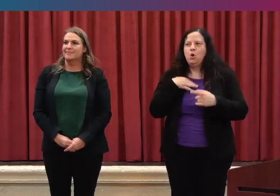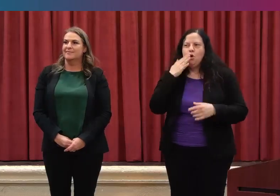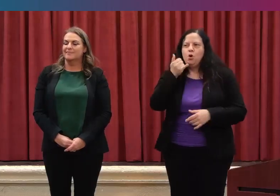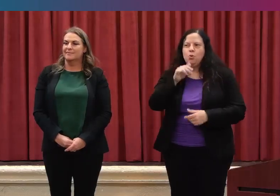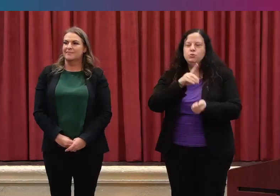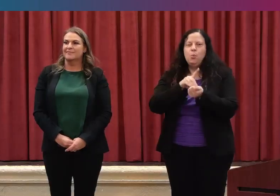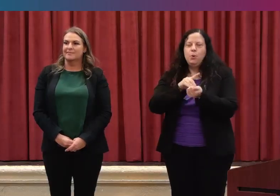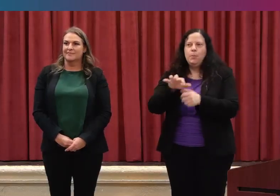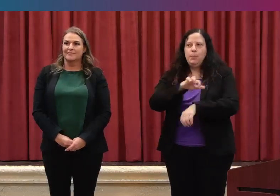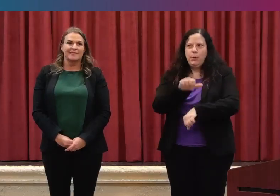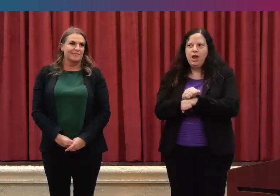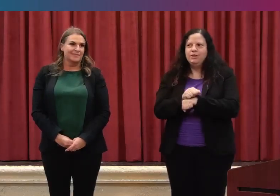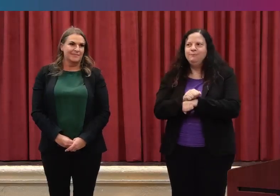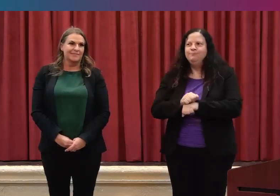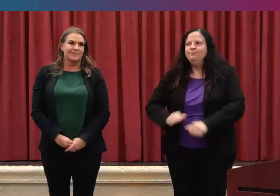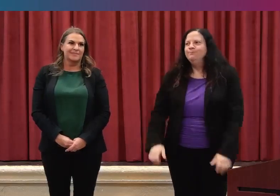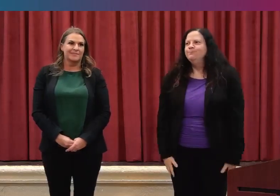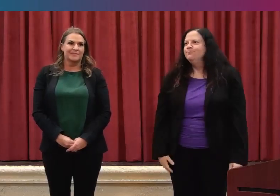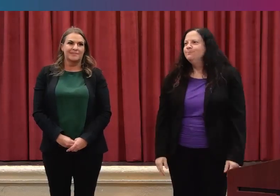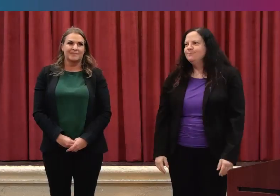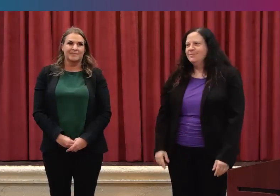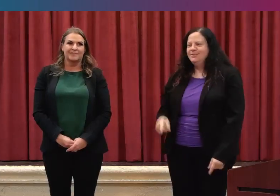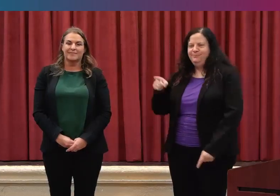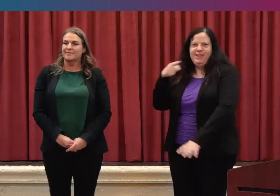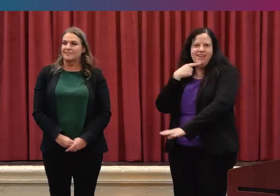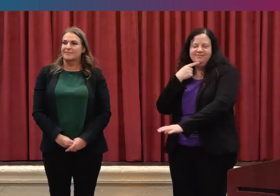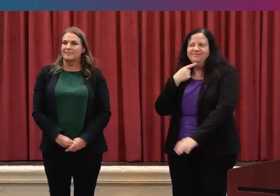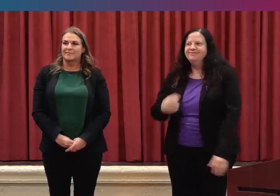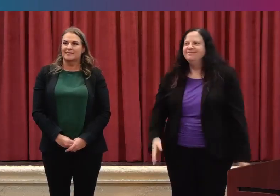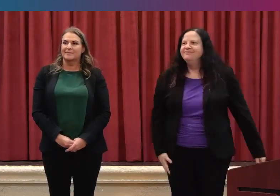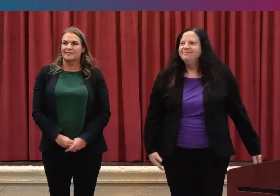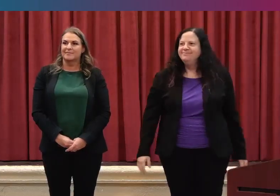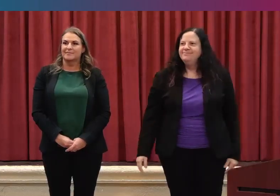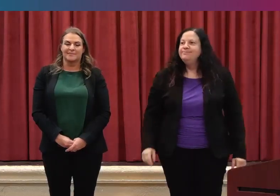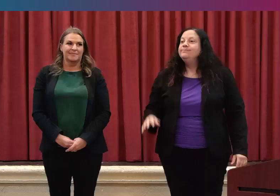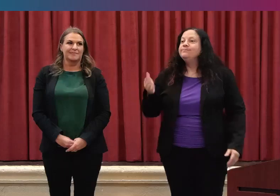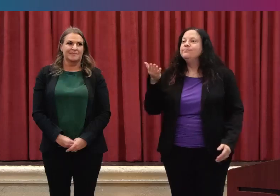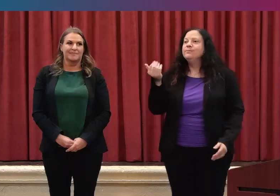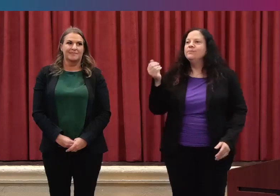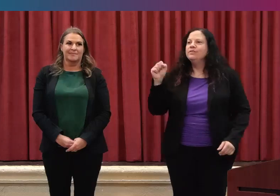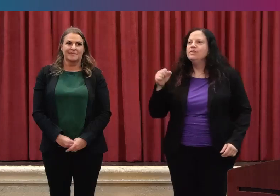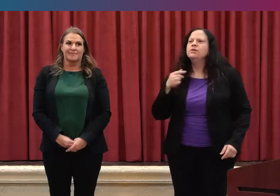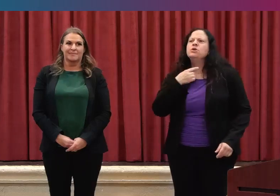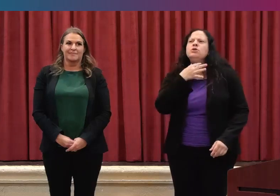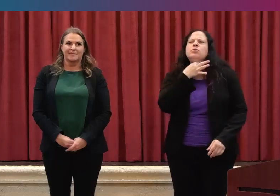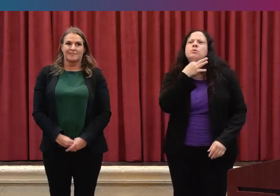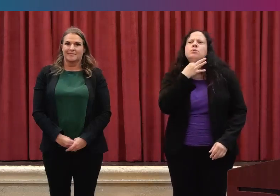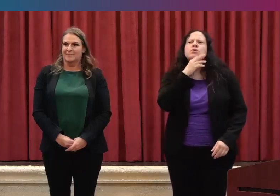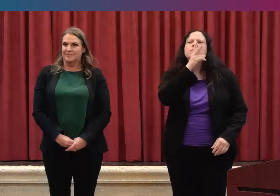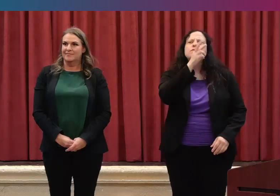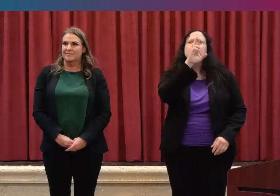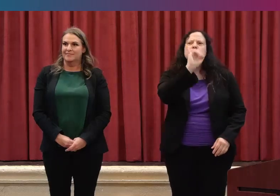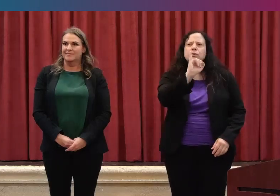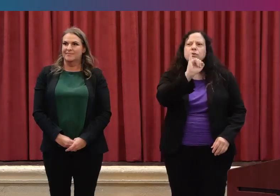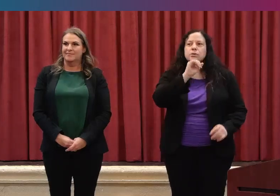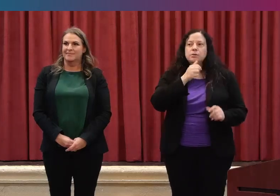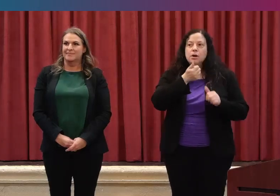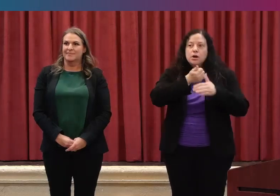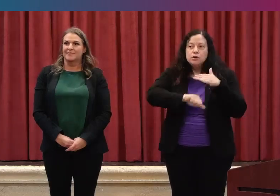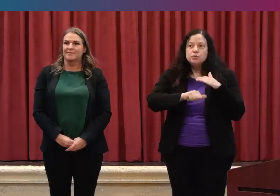an appointment next month, so I'll go ahead and get on the schedule. We'll call, and I'll help you call your doctors to set up that appointment. Another